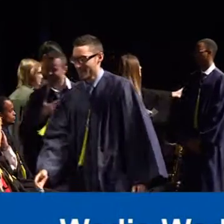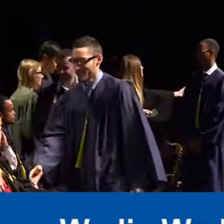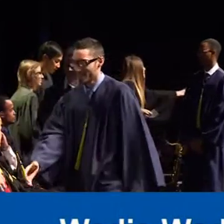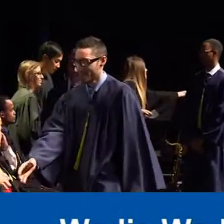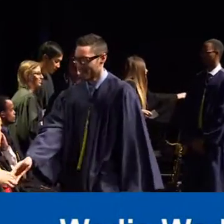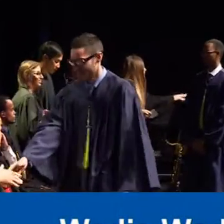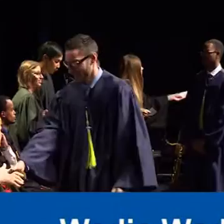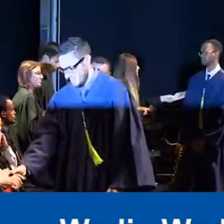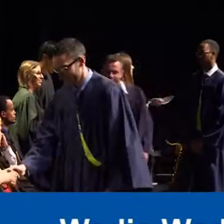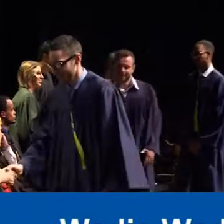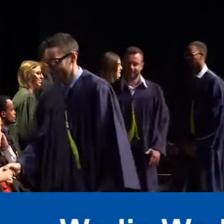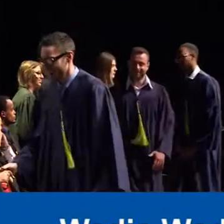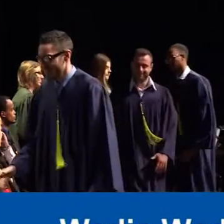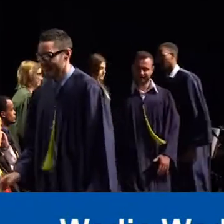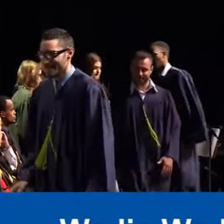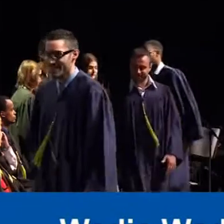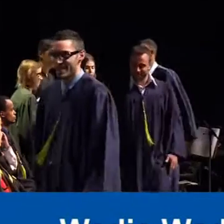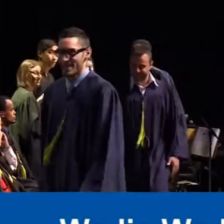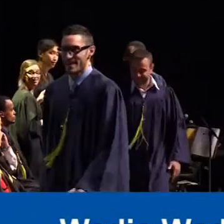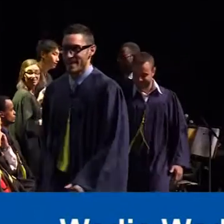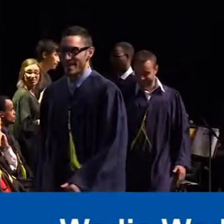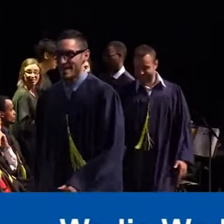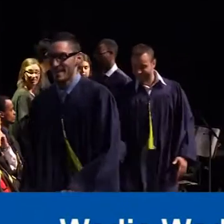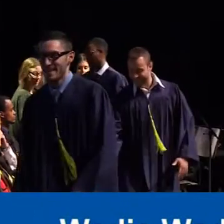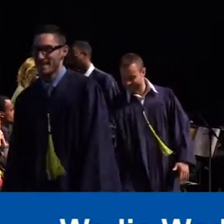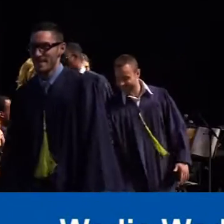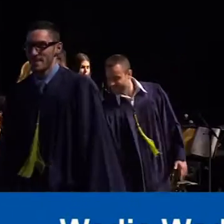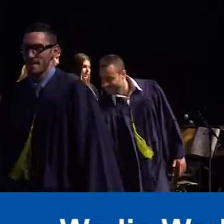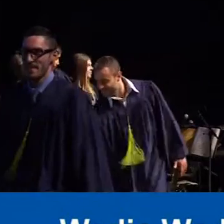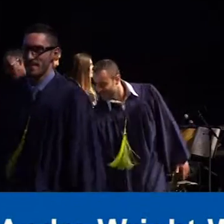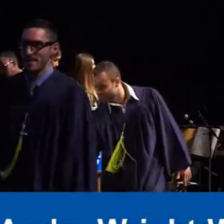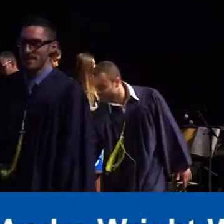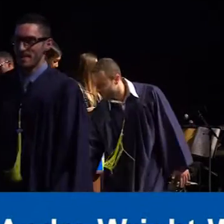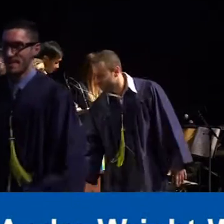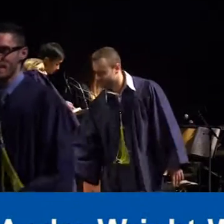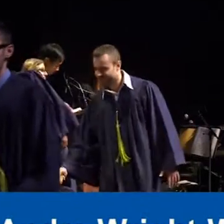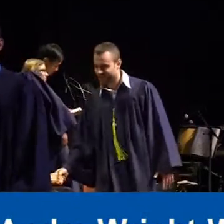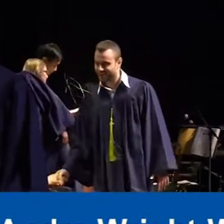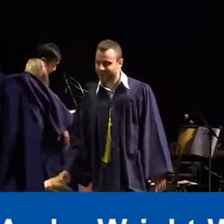Andre Wright Webley.